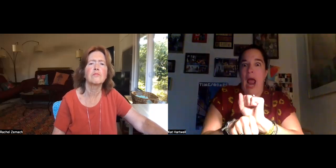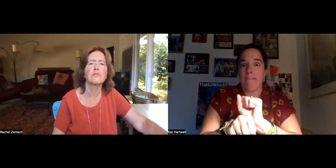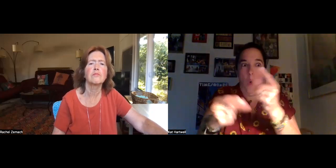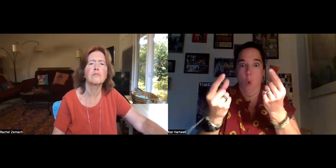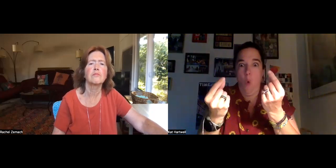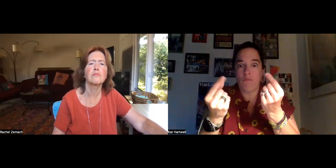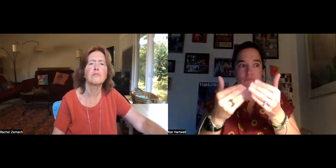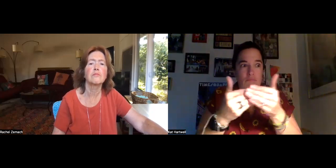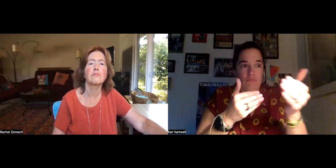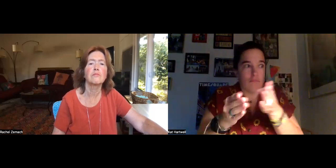job?